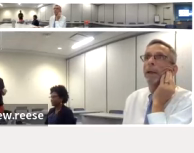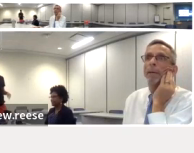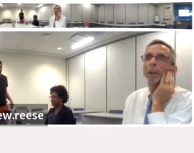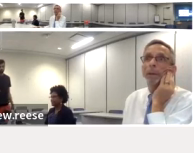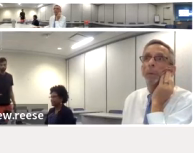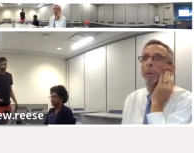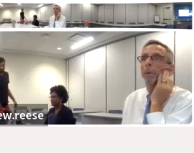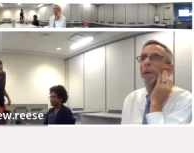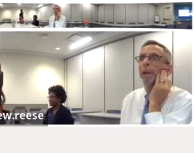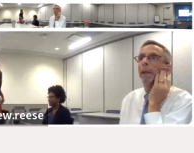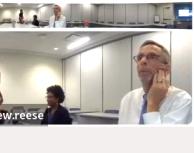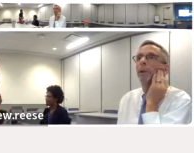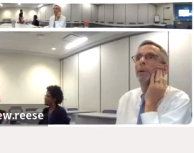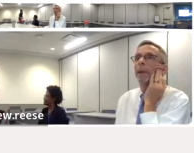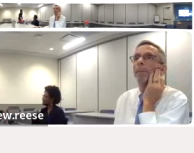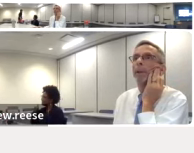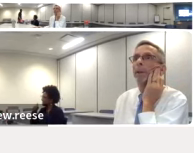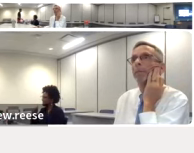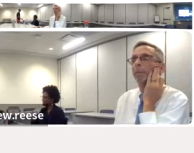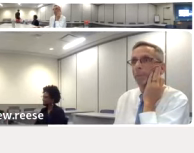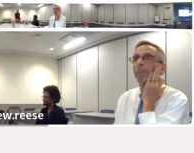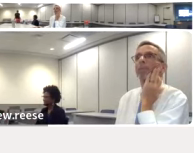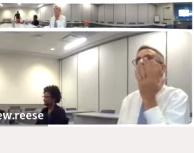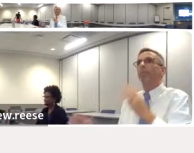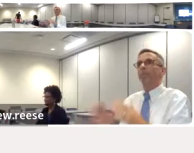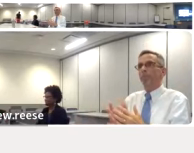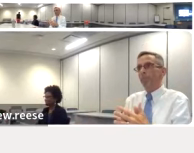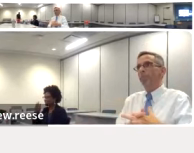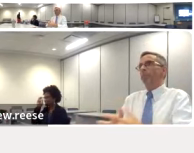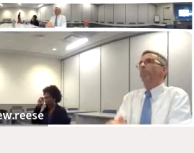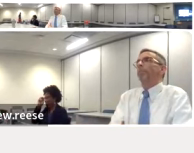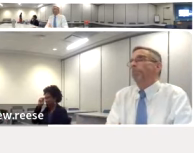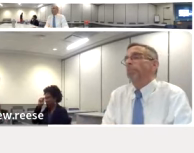there, and I believe will be remaining, but MB.